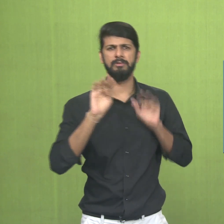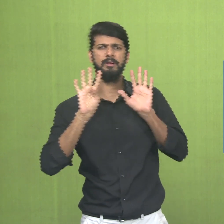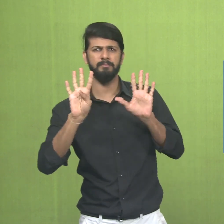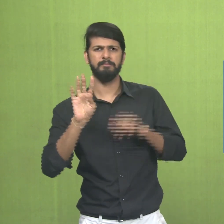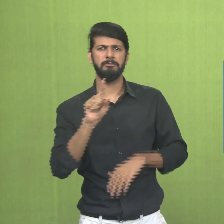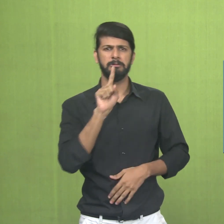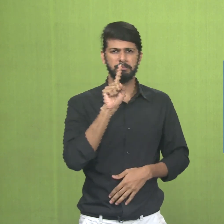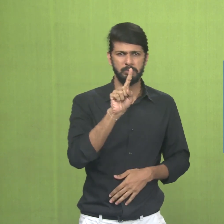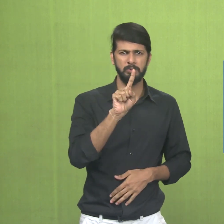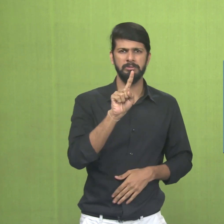on April 29th,